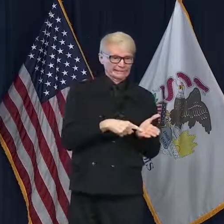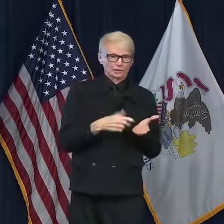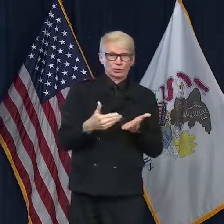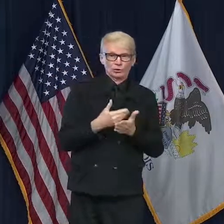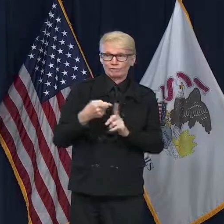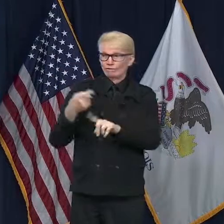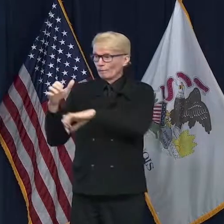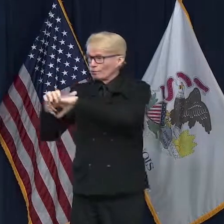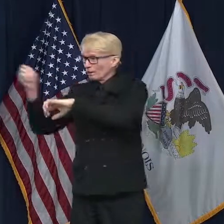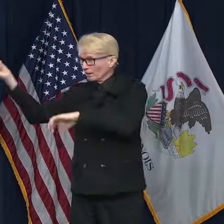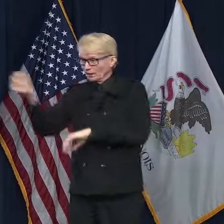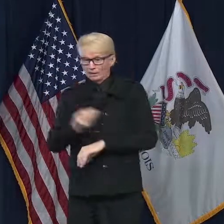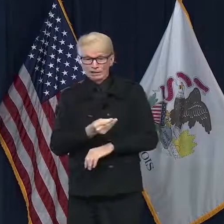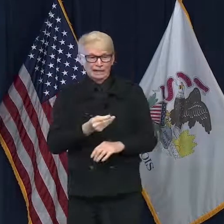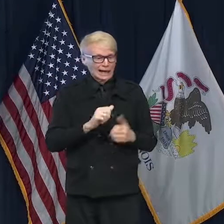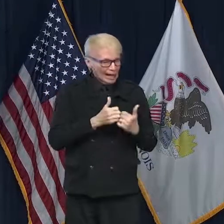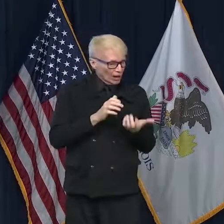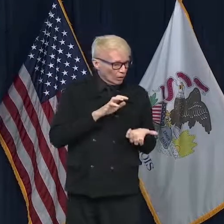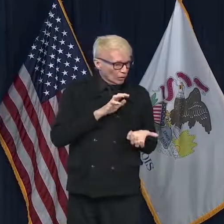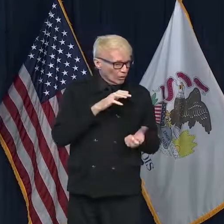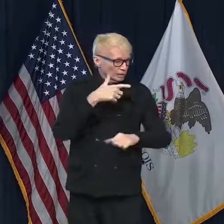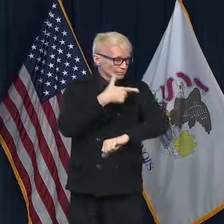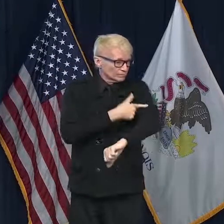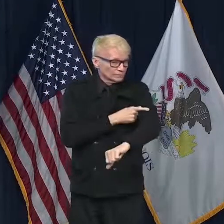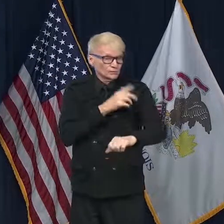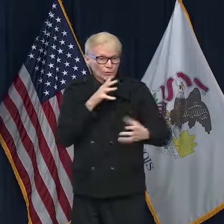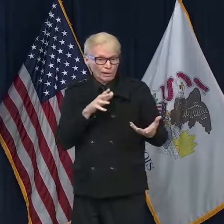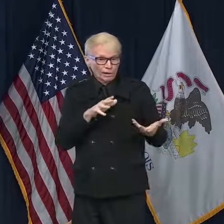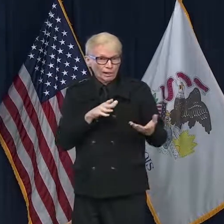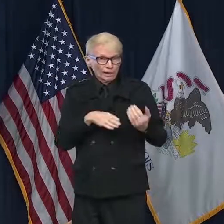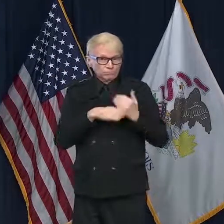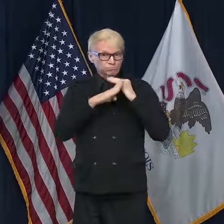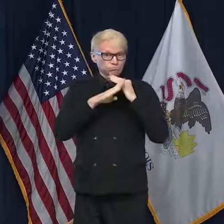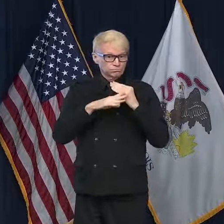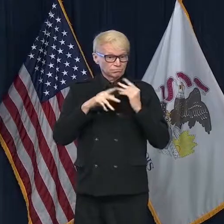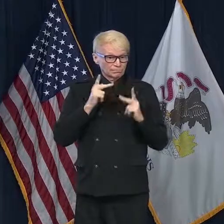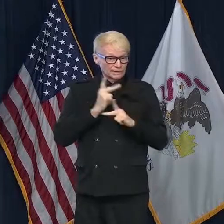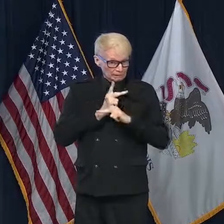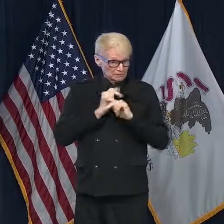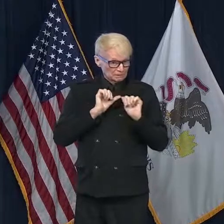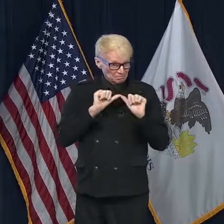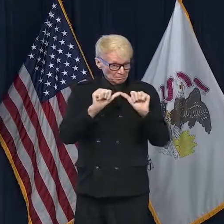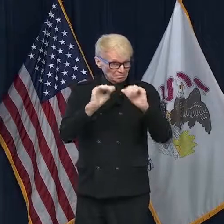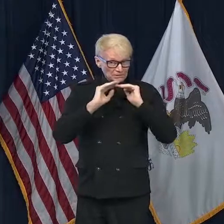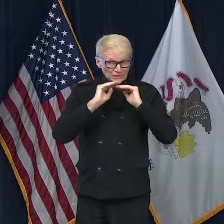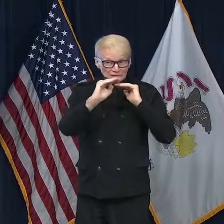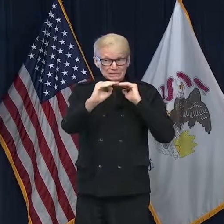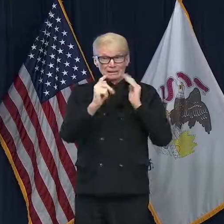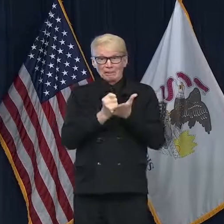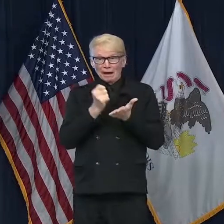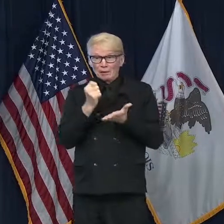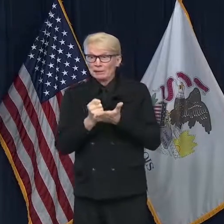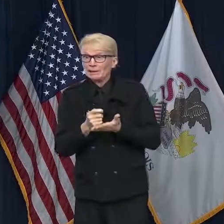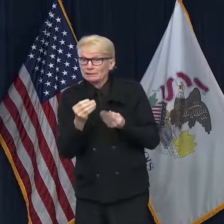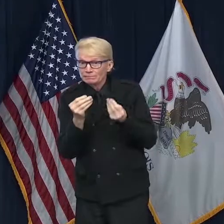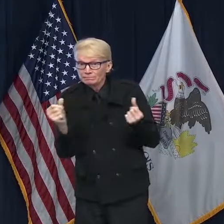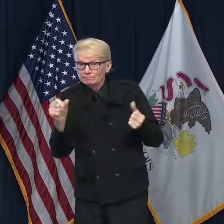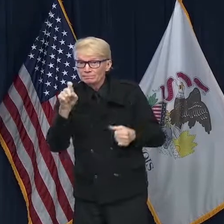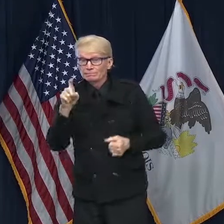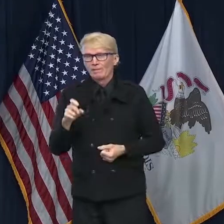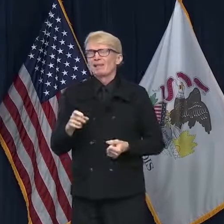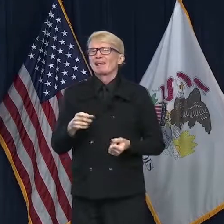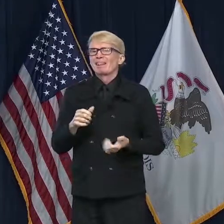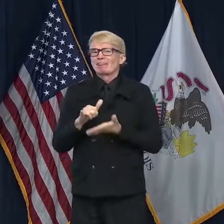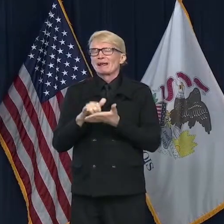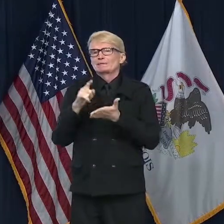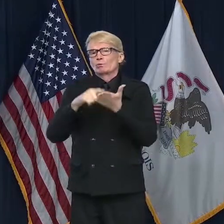it will do against the monoclonal antibodies, et cetera, there are things that don't change as we're learning more about the variant. And so those important